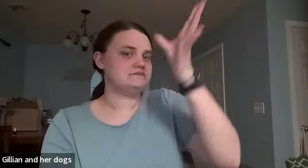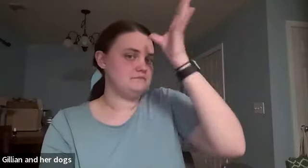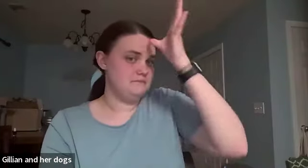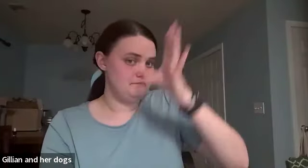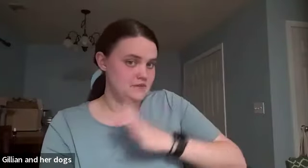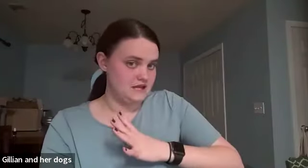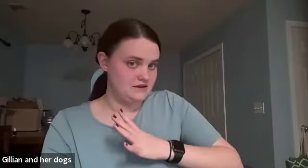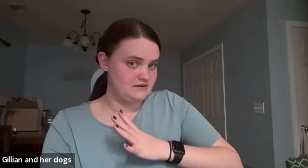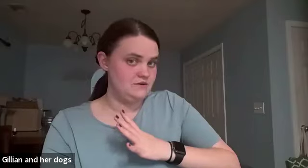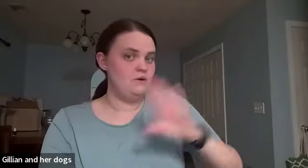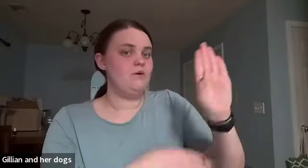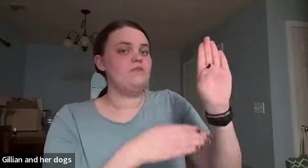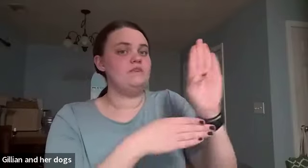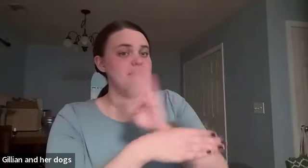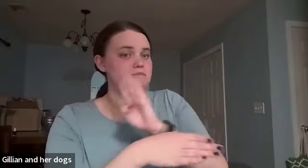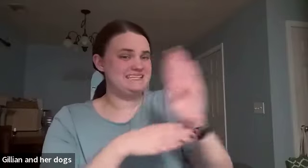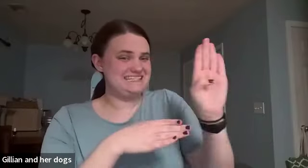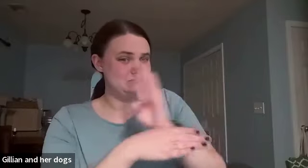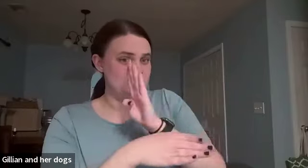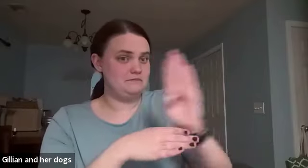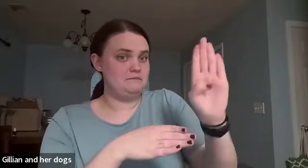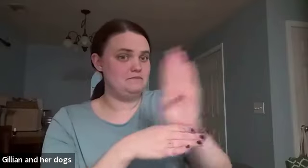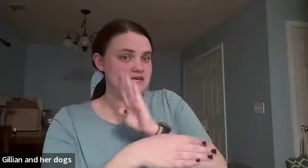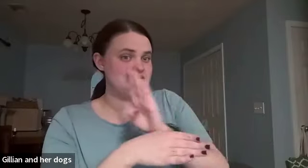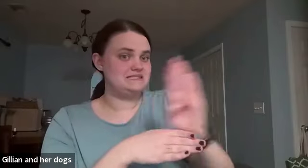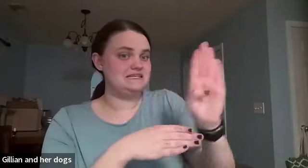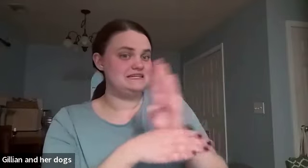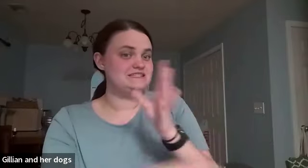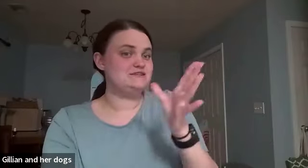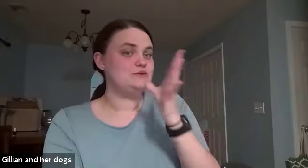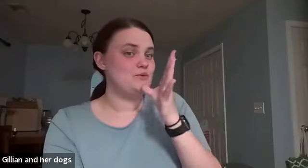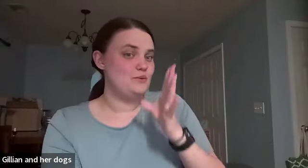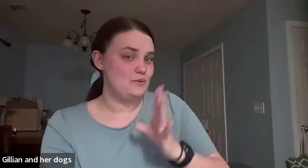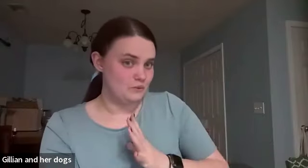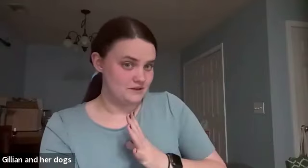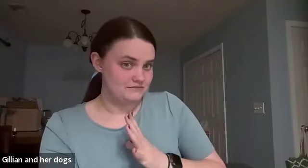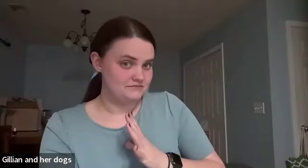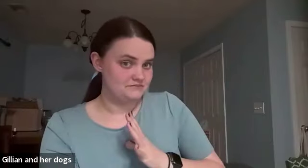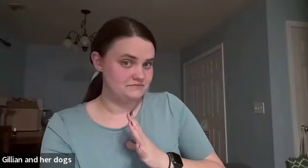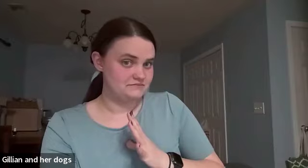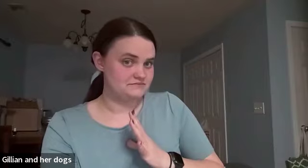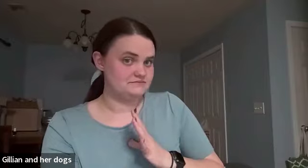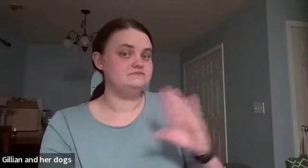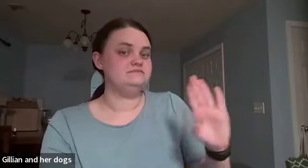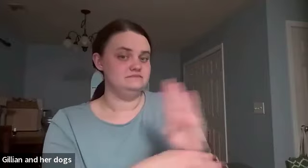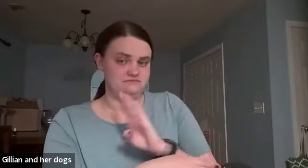business man, then businesswoman, business woman,